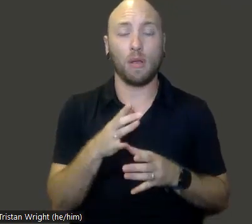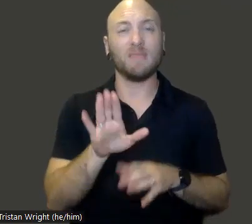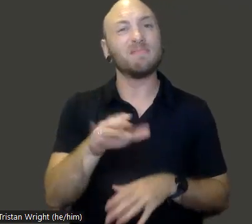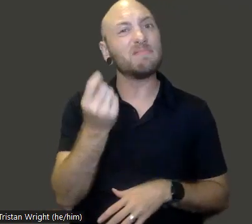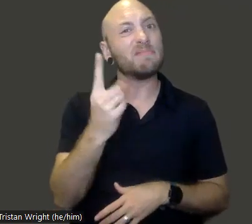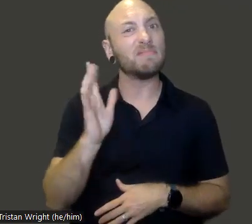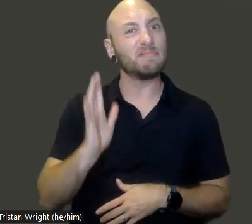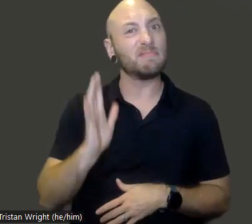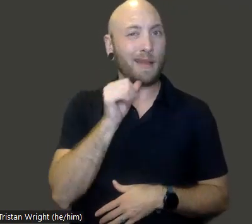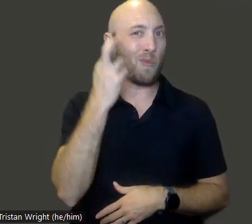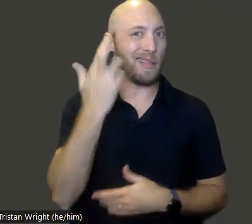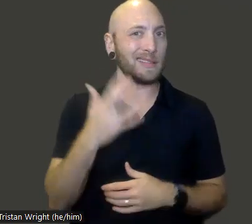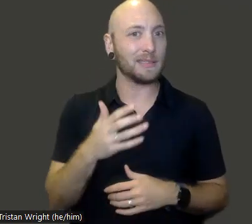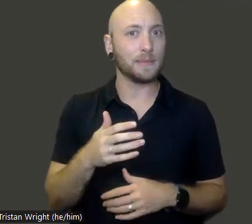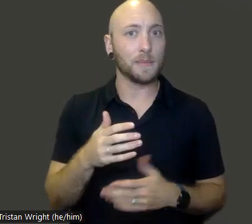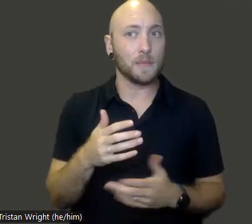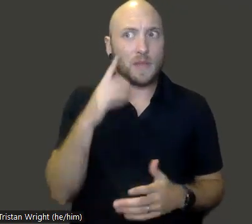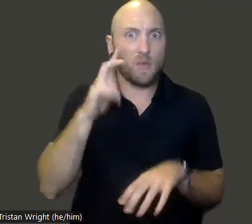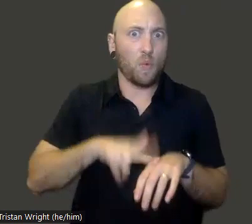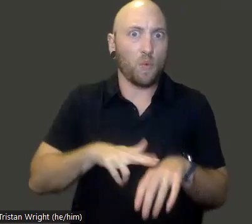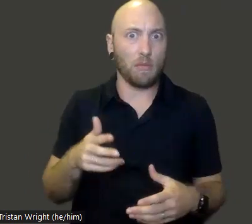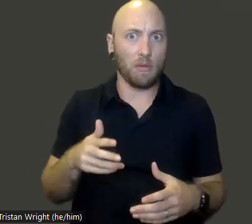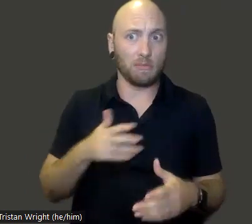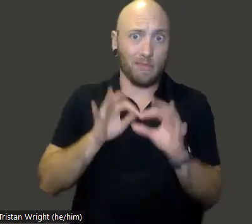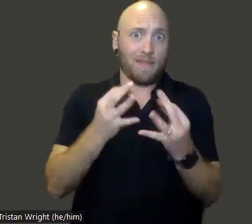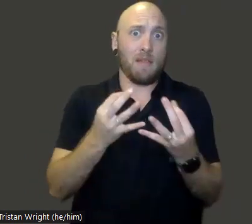alcoholic family. It was my family, which I assumed was normal.